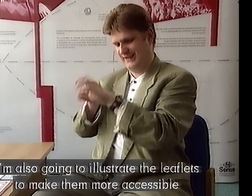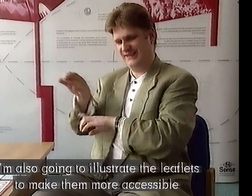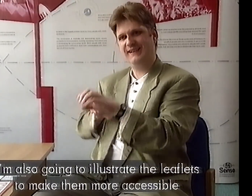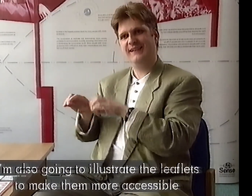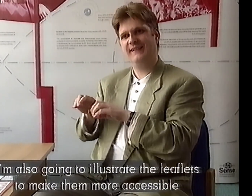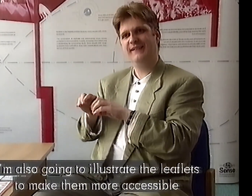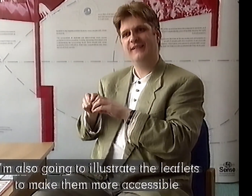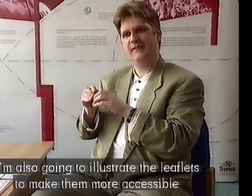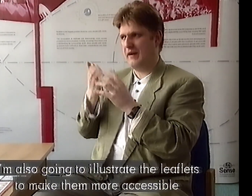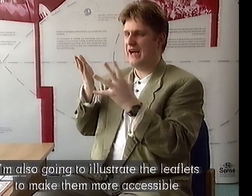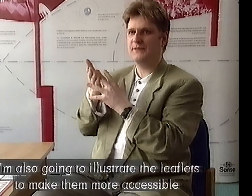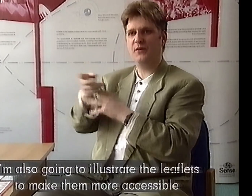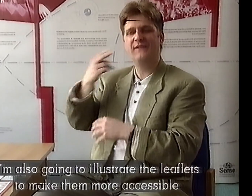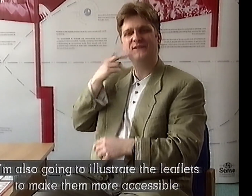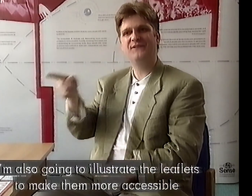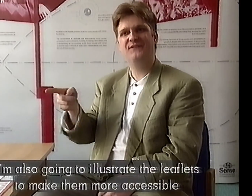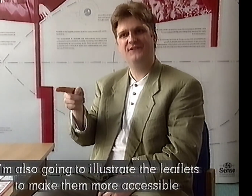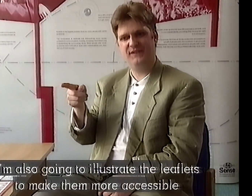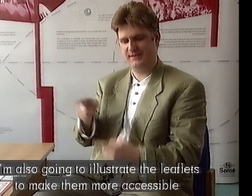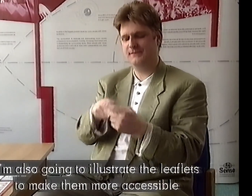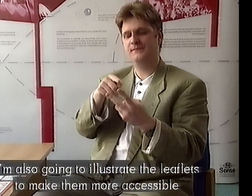I'm also going to illustrate the leaflets to make them more accessible.